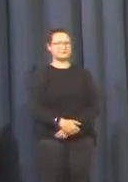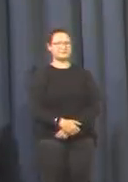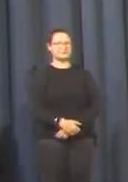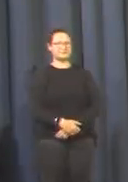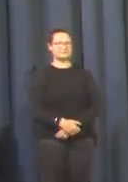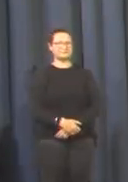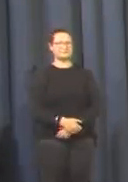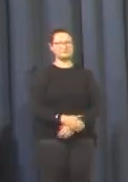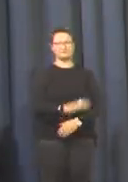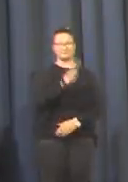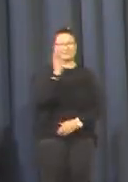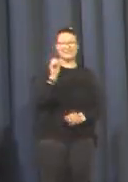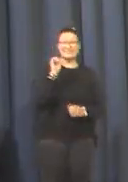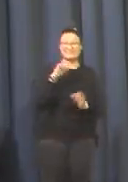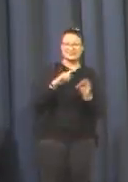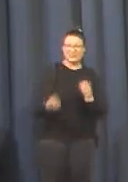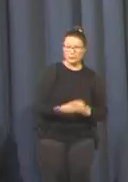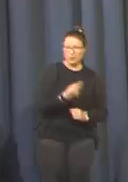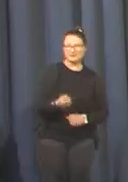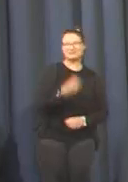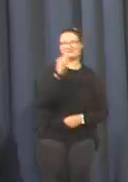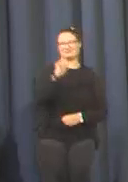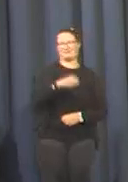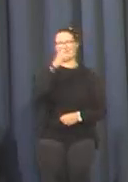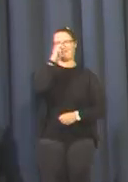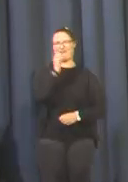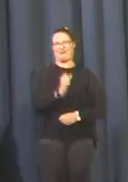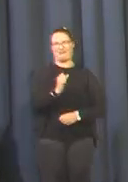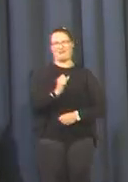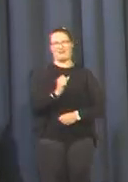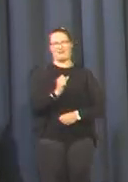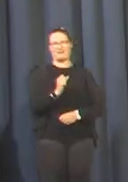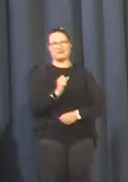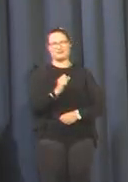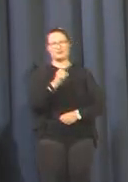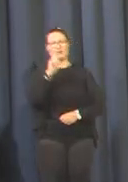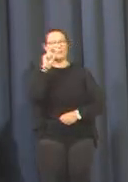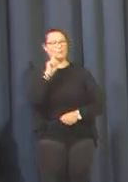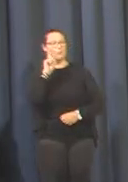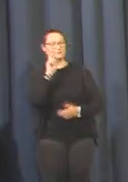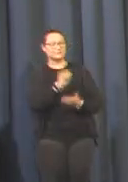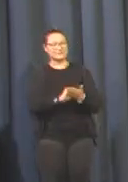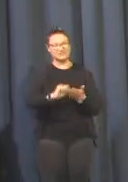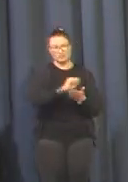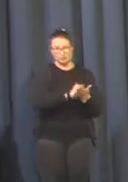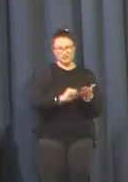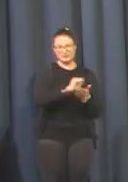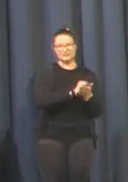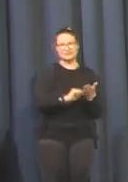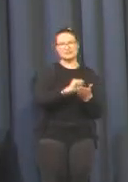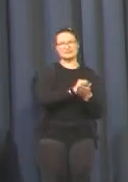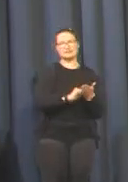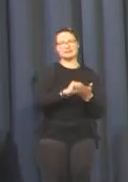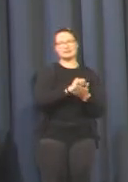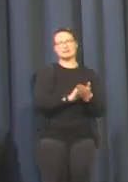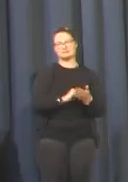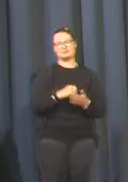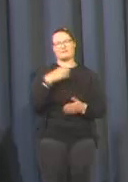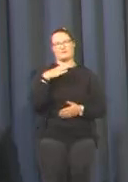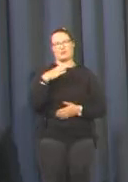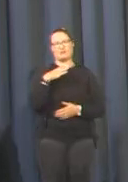Kia ora, yes, you can use your dishwasher. You can use water for cleaning, and that is safe. And when